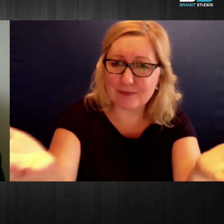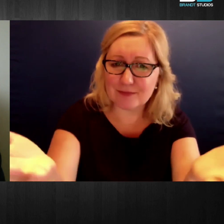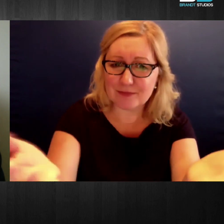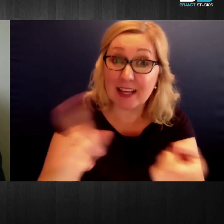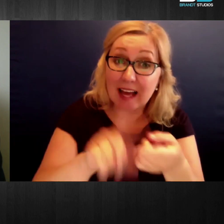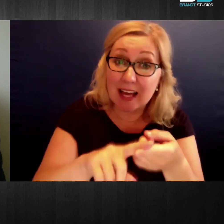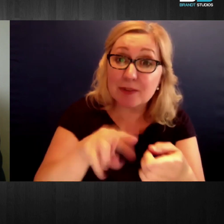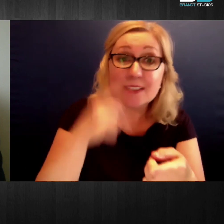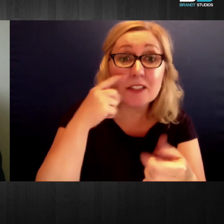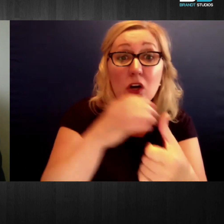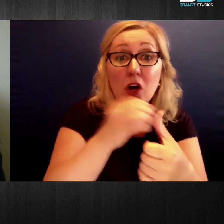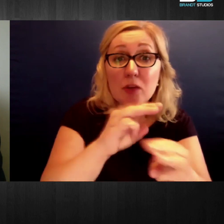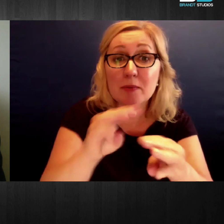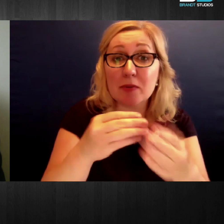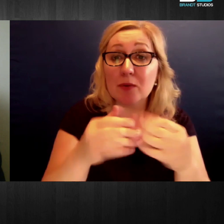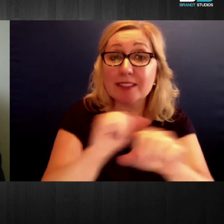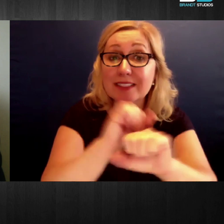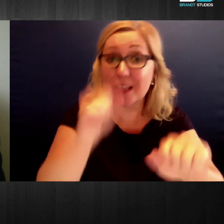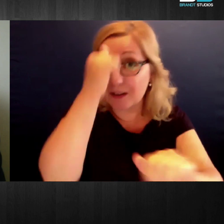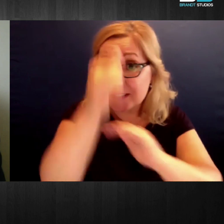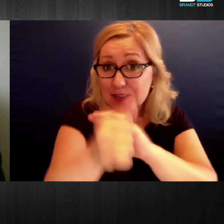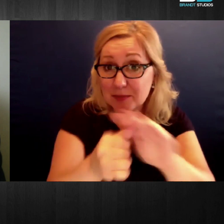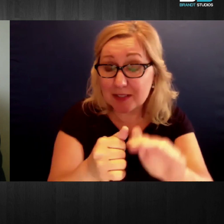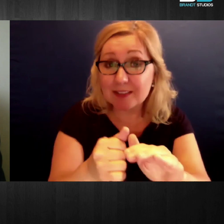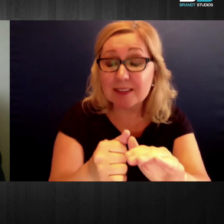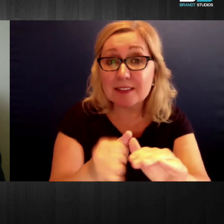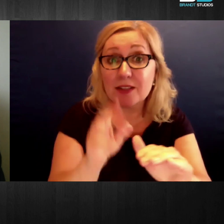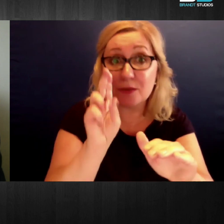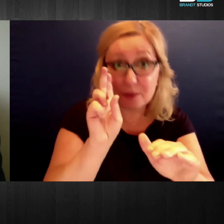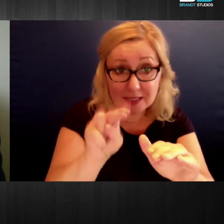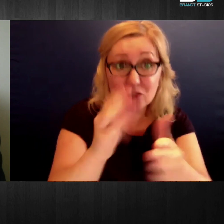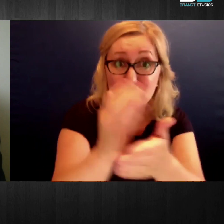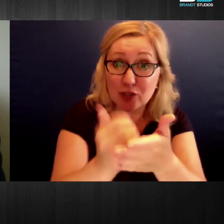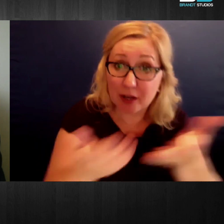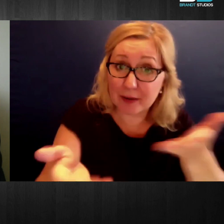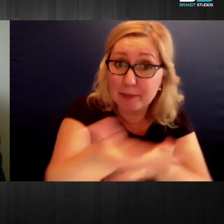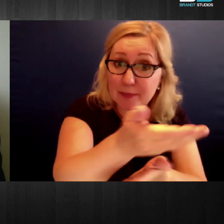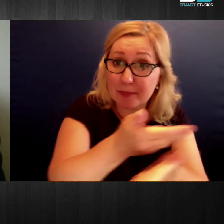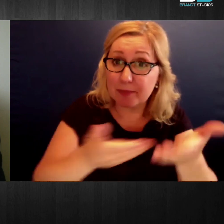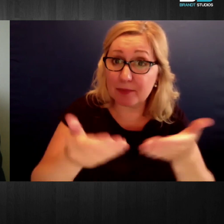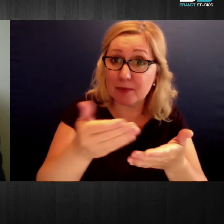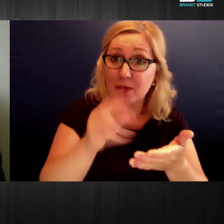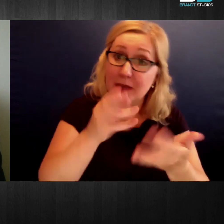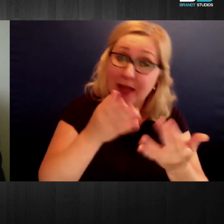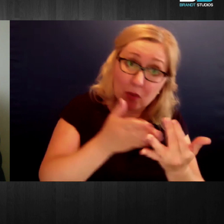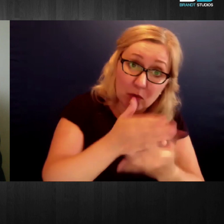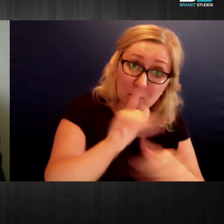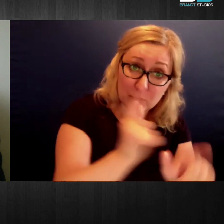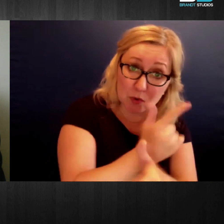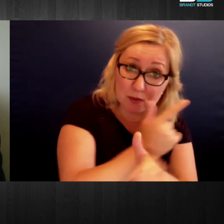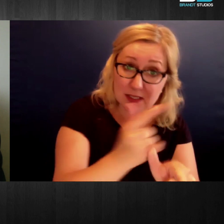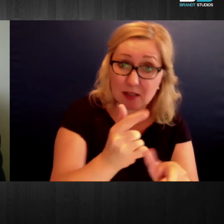through music, through literature, through research, everything, it's one of the greatest honors we could have, is the ability to tell someone else's